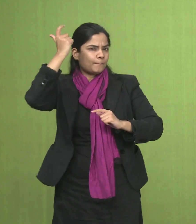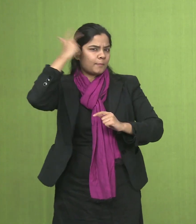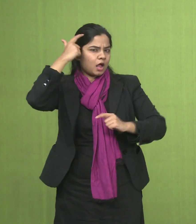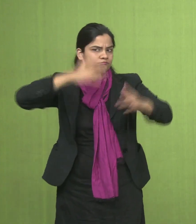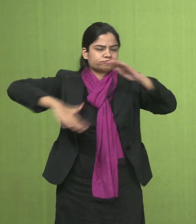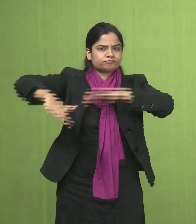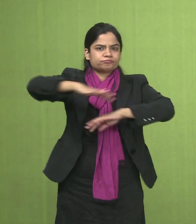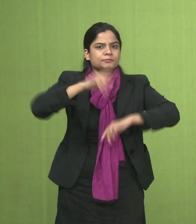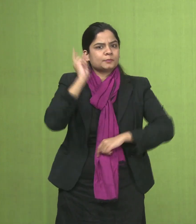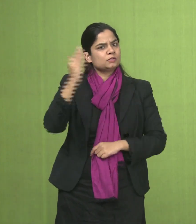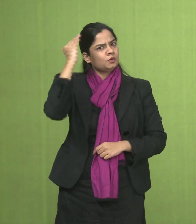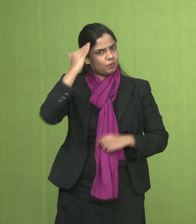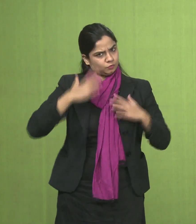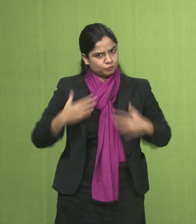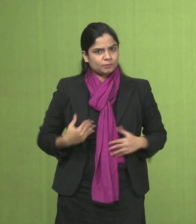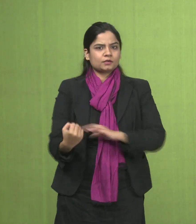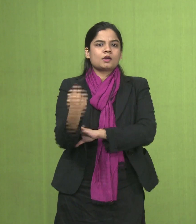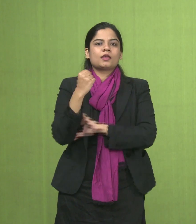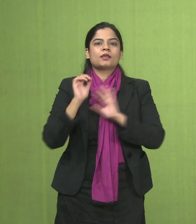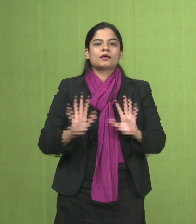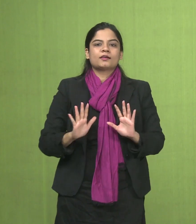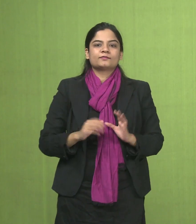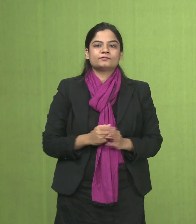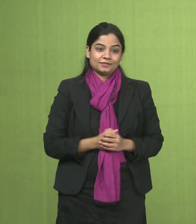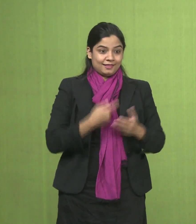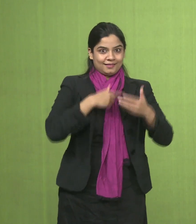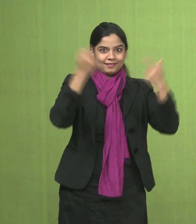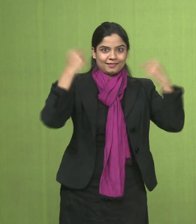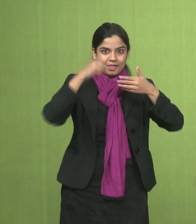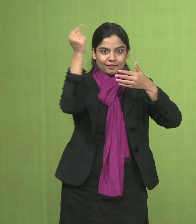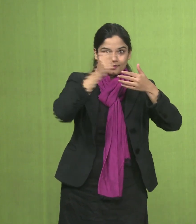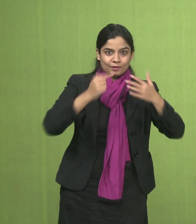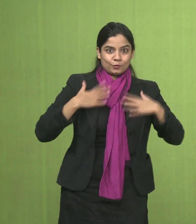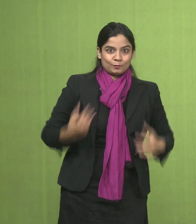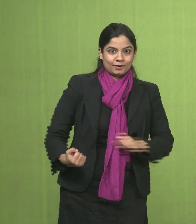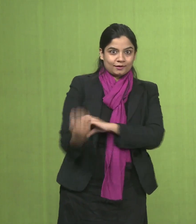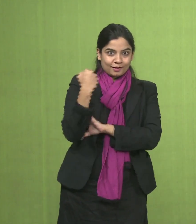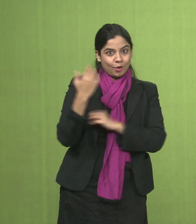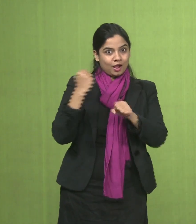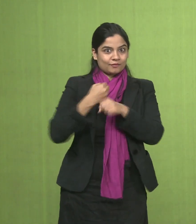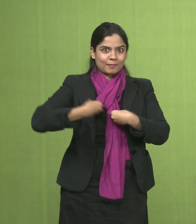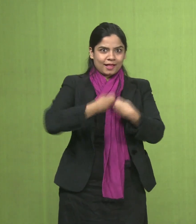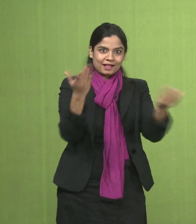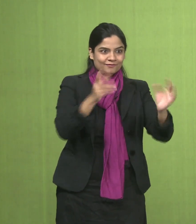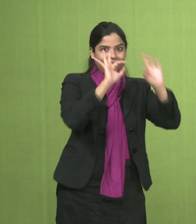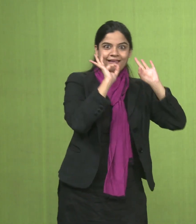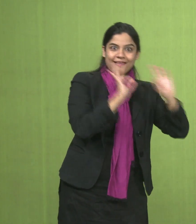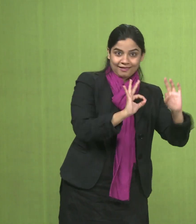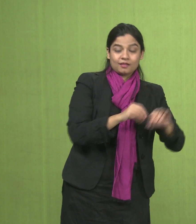wrong for you, and that's your consumer right. Now that you've understood what consumer rights are,